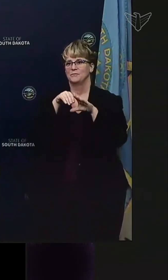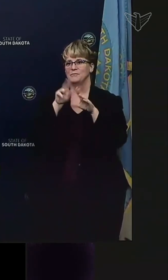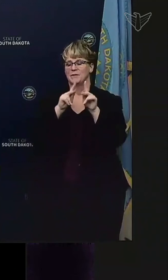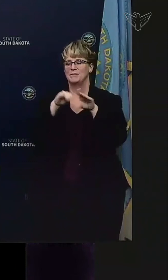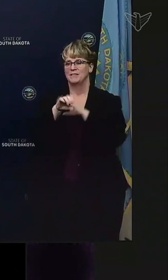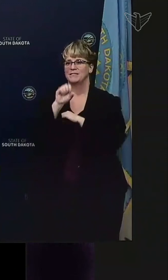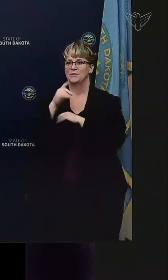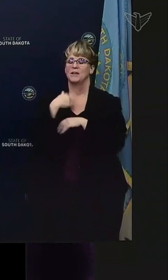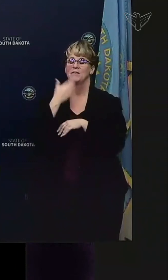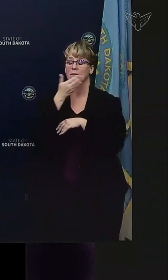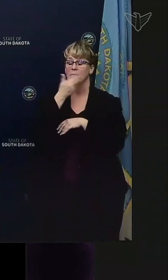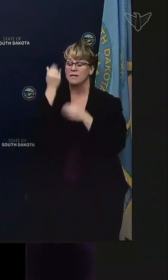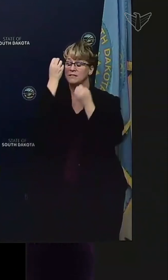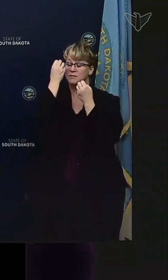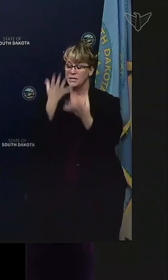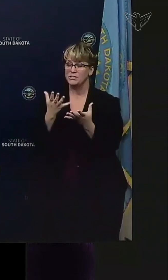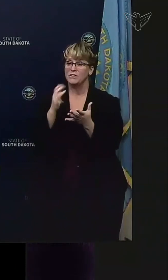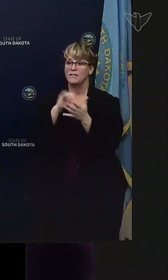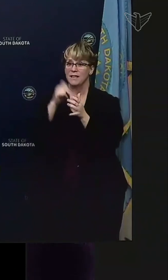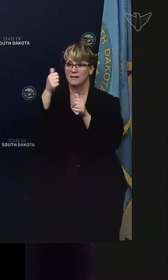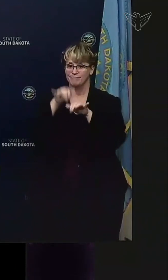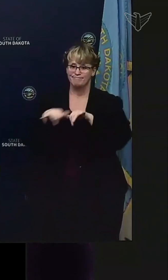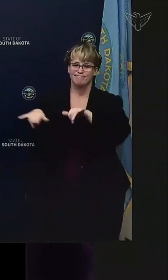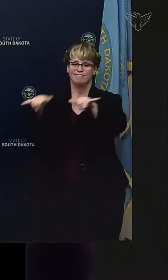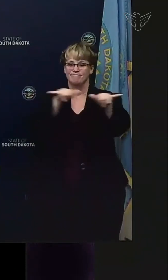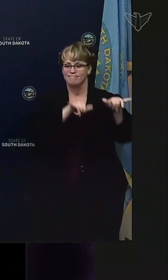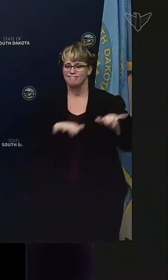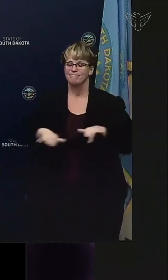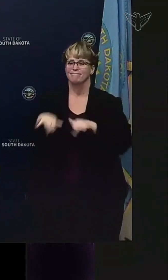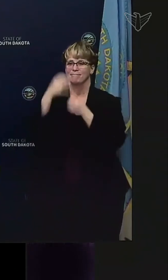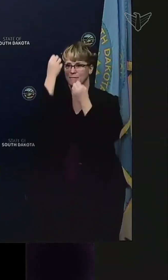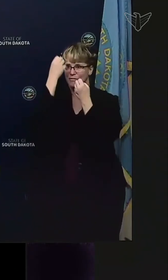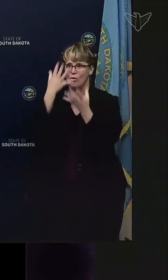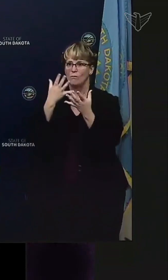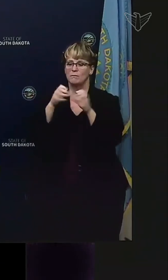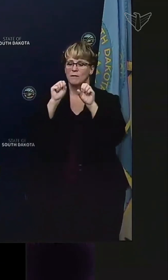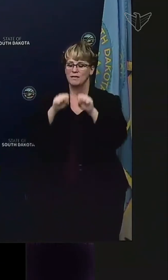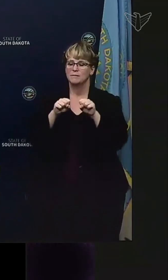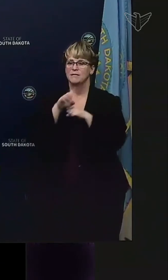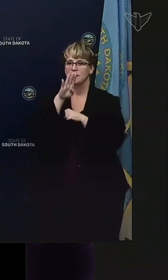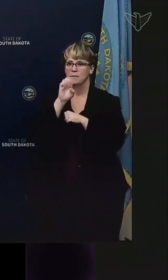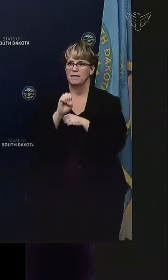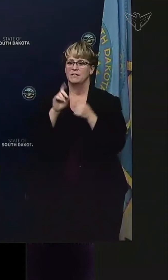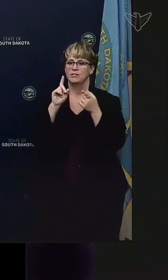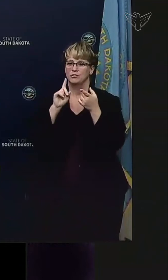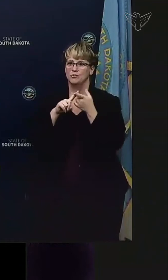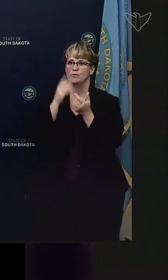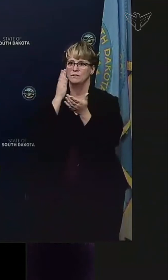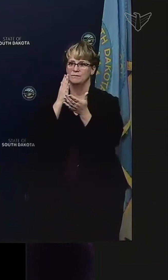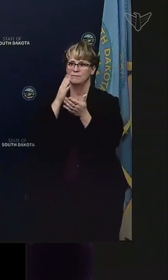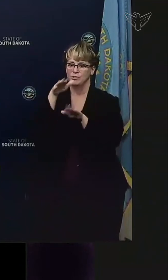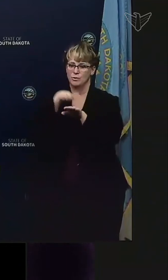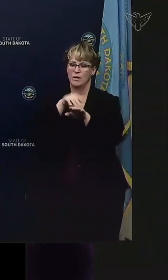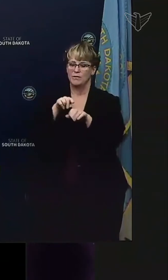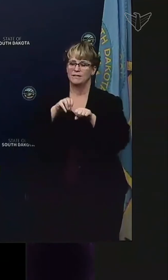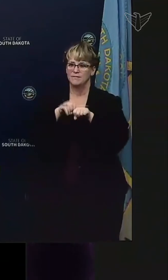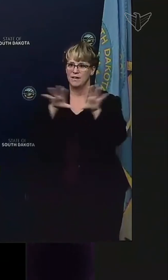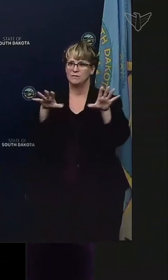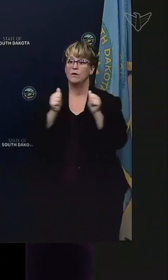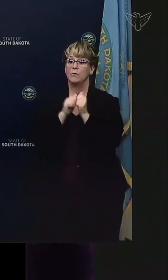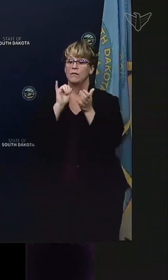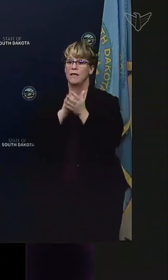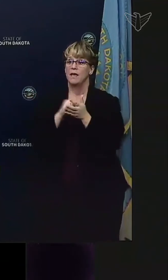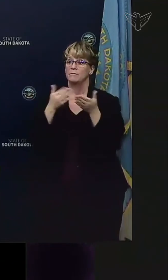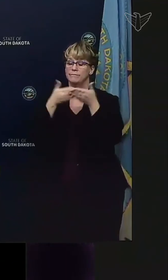and make sure they get the best information, that everybody is as well informed as they possibly can be to fight off this virus. With that,